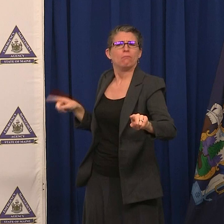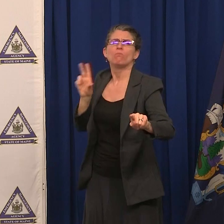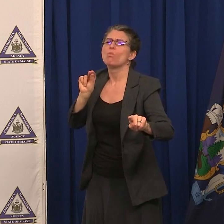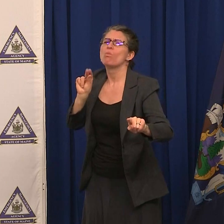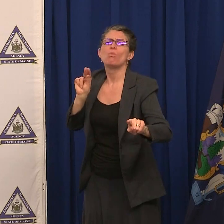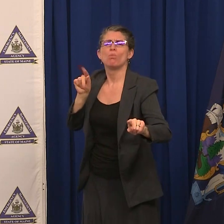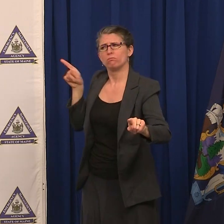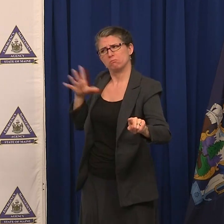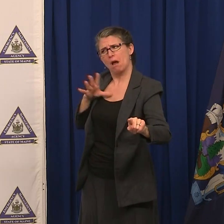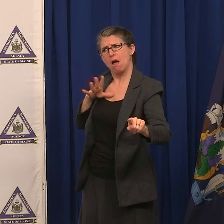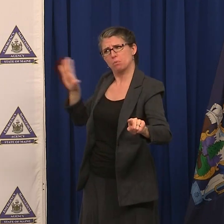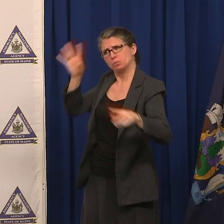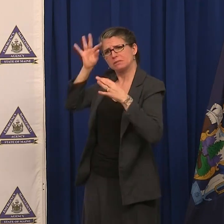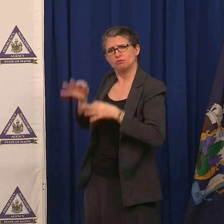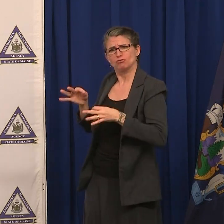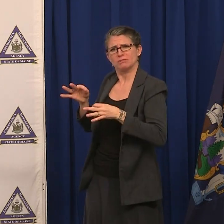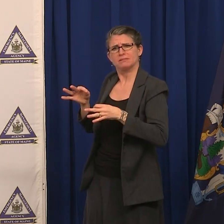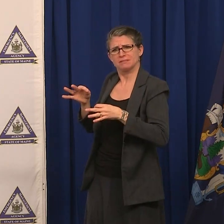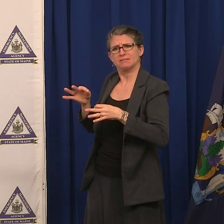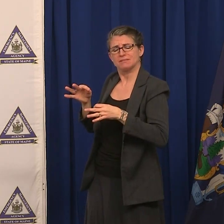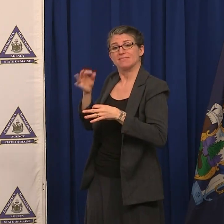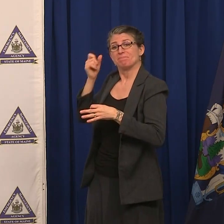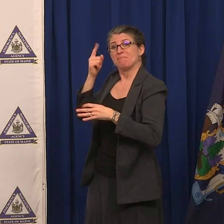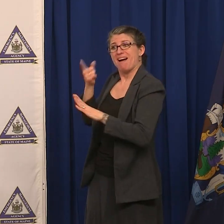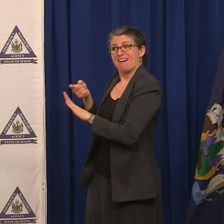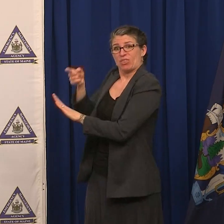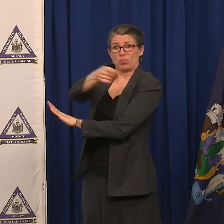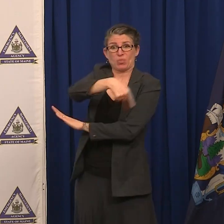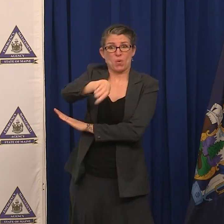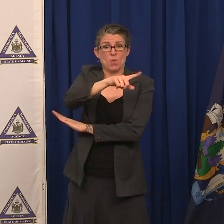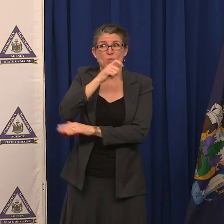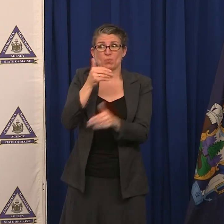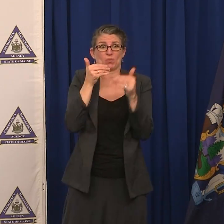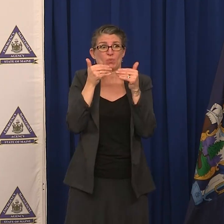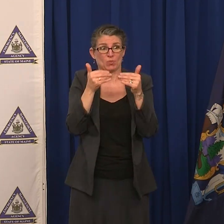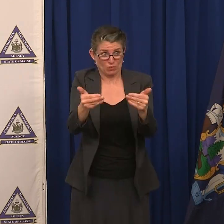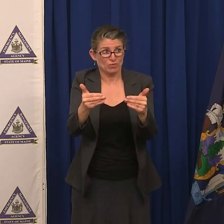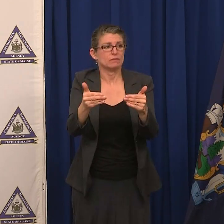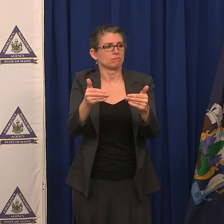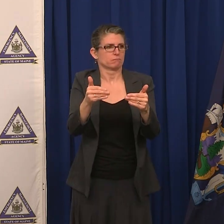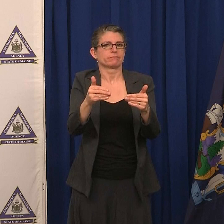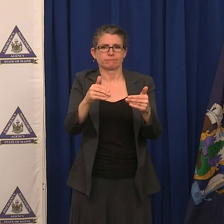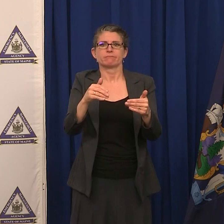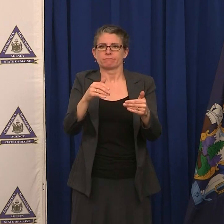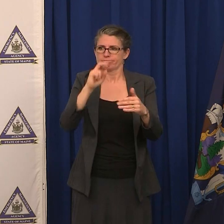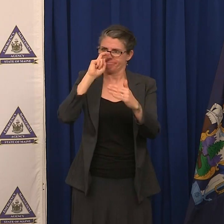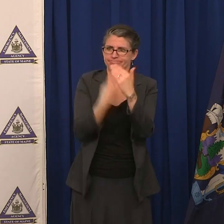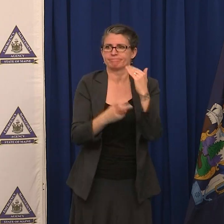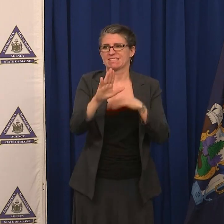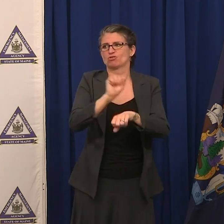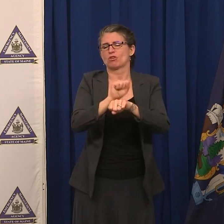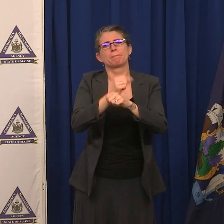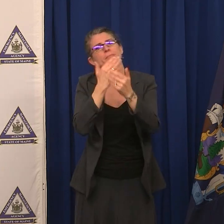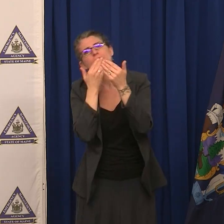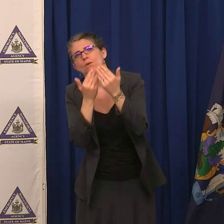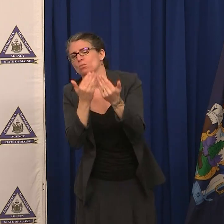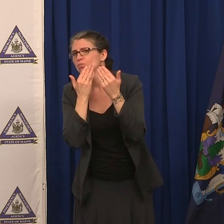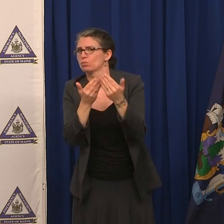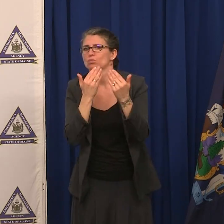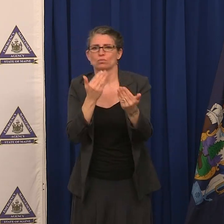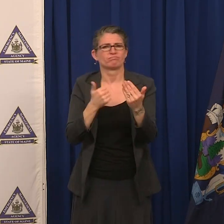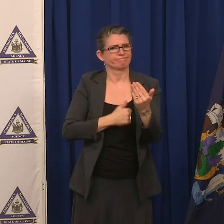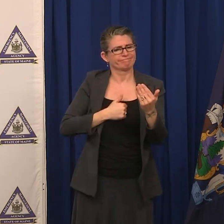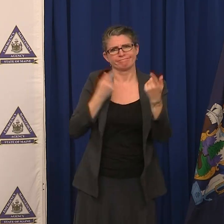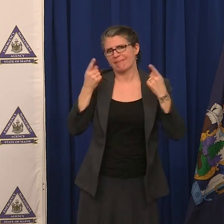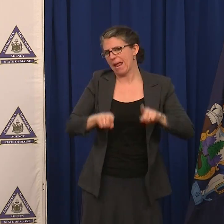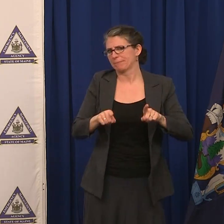too are doing their part, and I want to begin by commending them. We are aware of at least 43 individuals who are healthcare